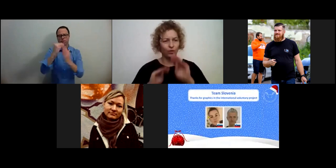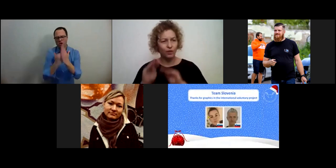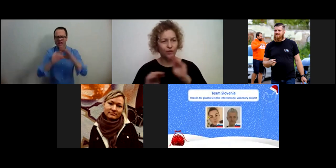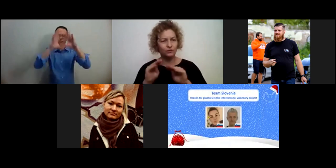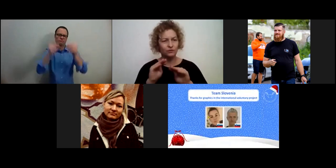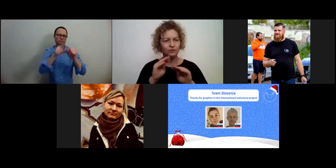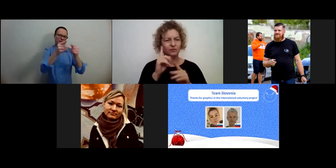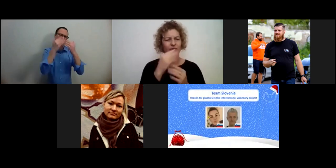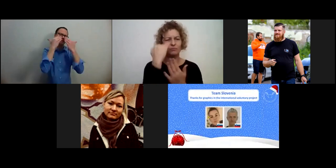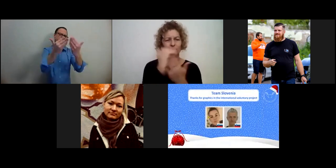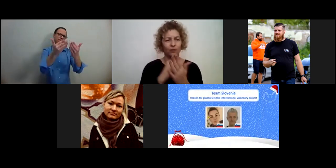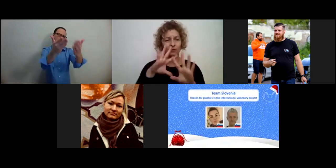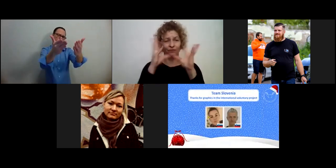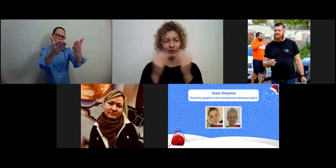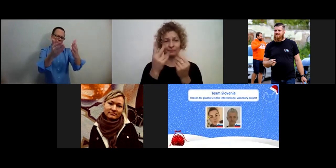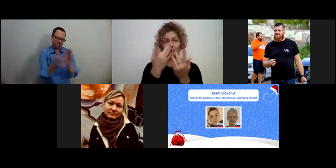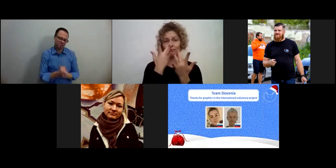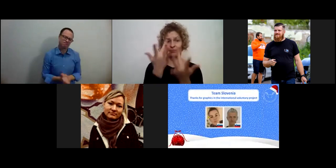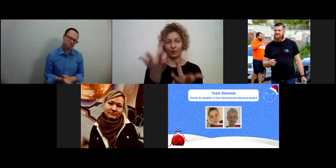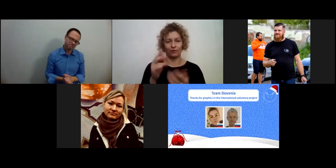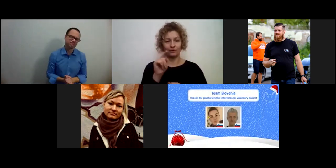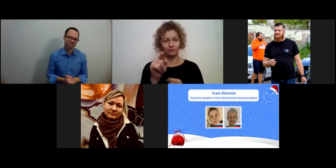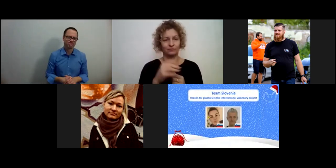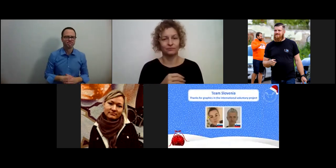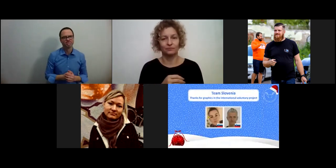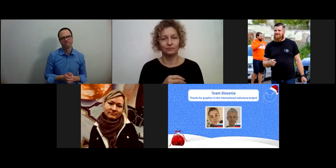spotlight two more people that have been working behind the scenes